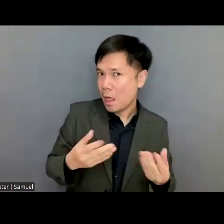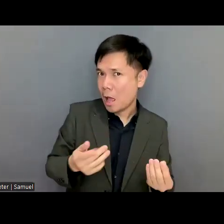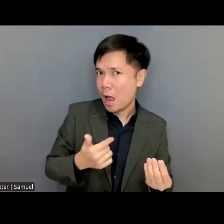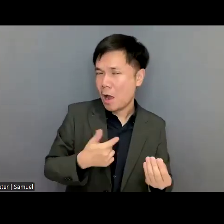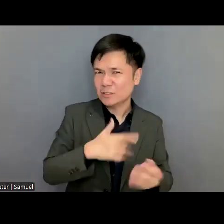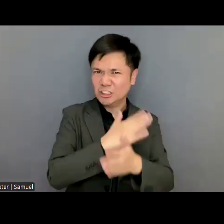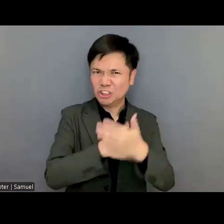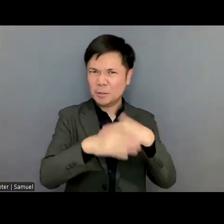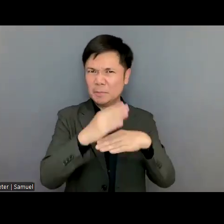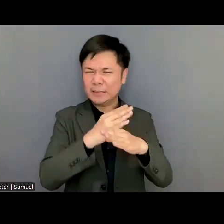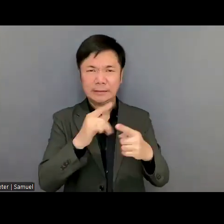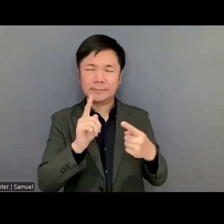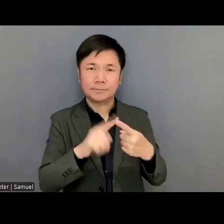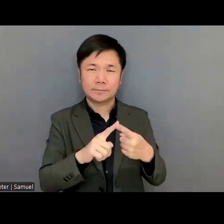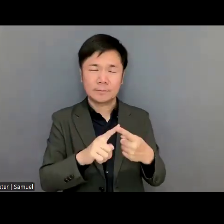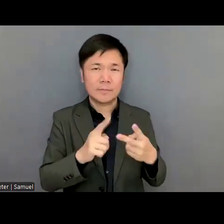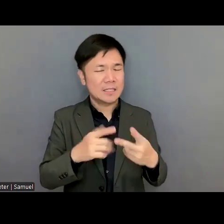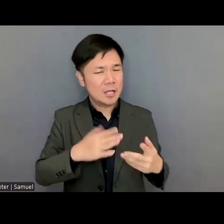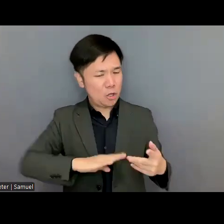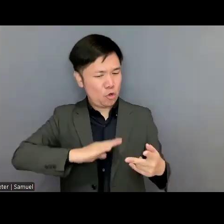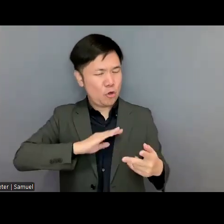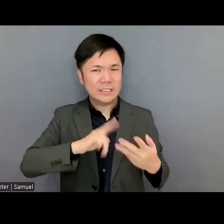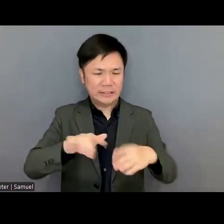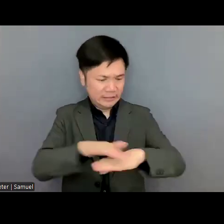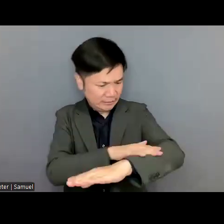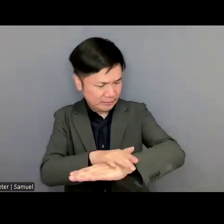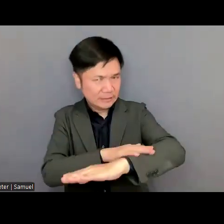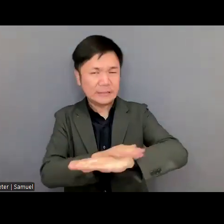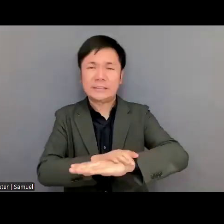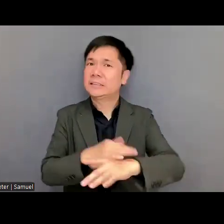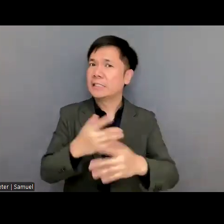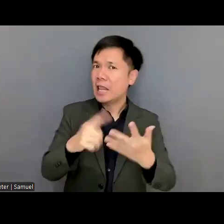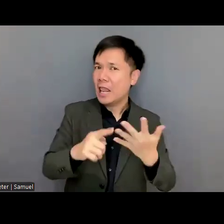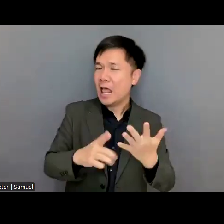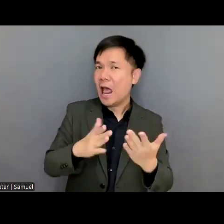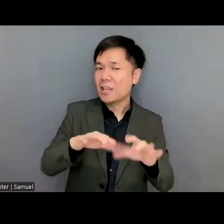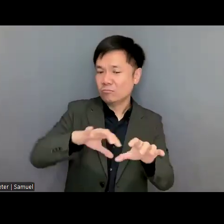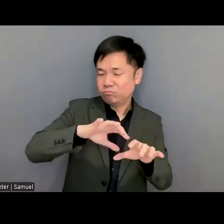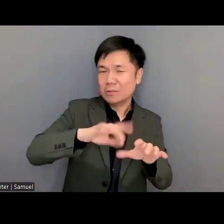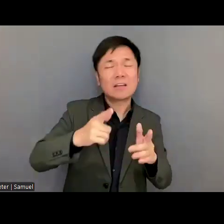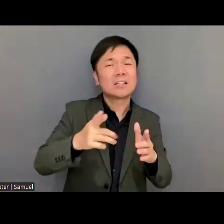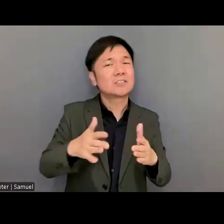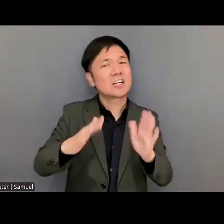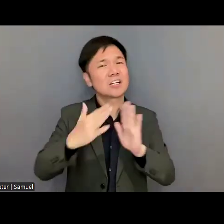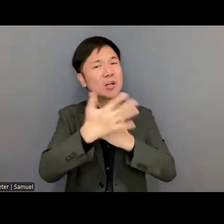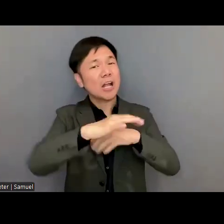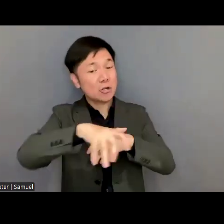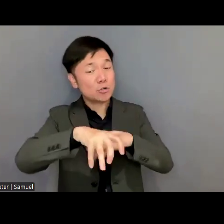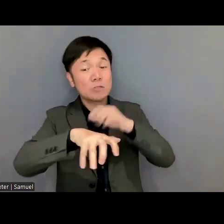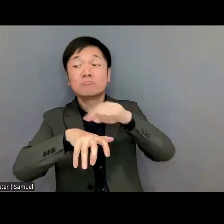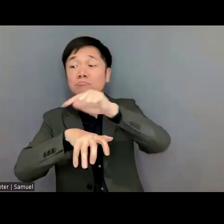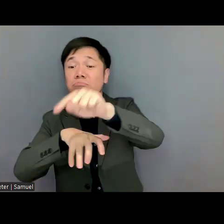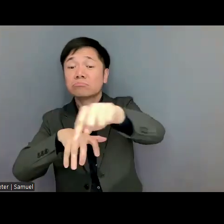the age, sex, caste, and ethnicity, and geography. So these are the very fundamental things that we need